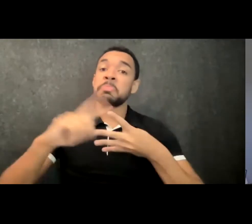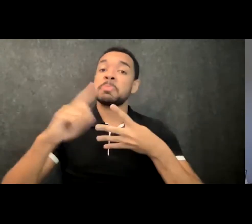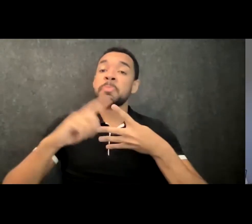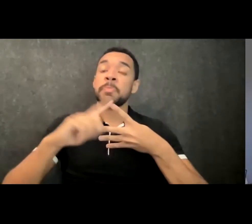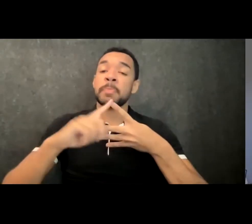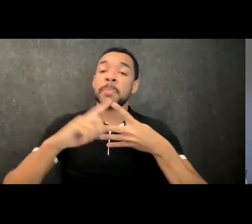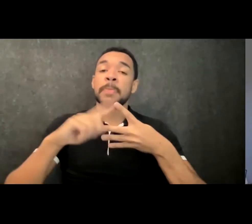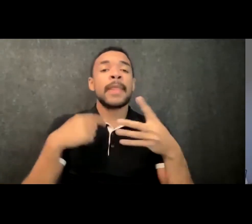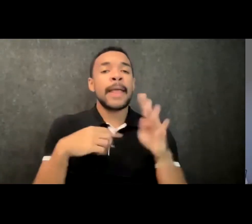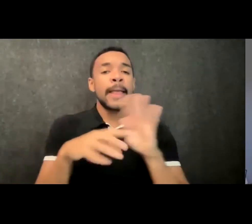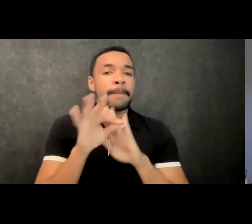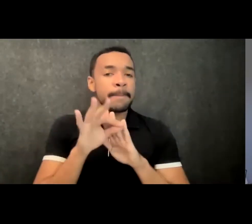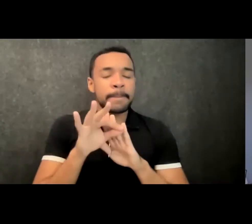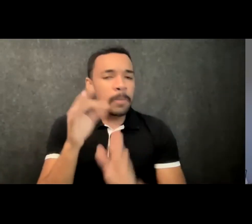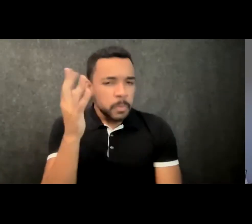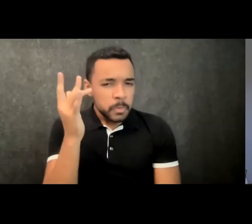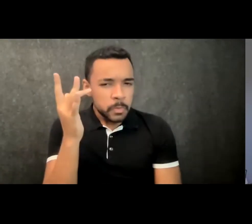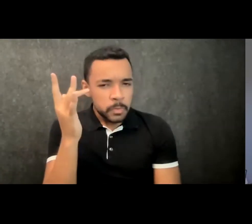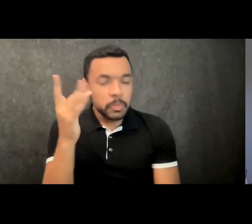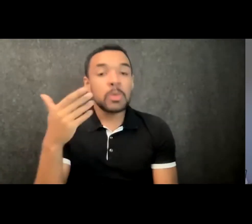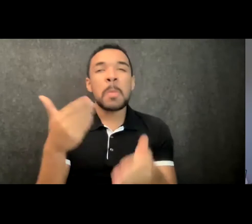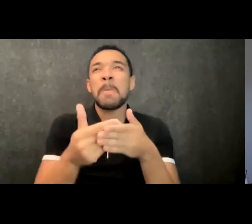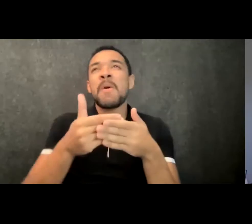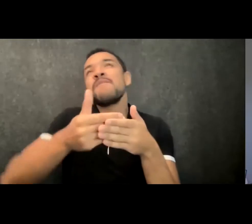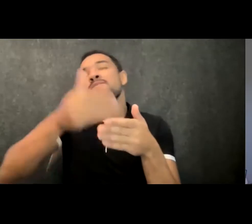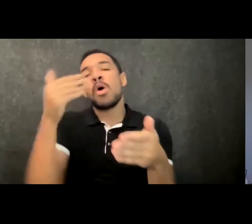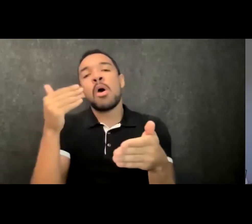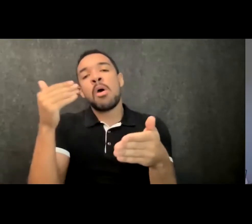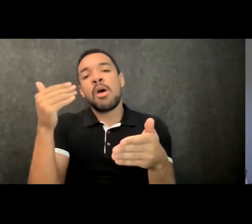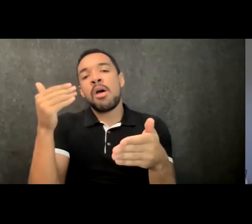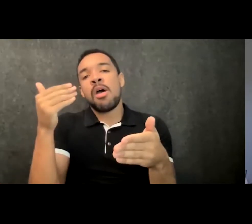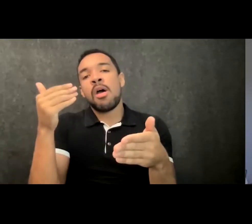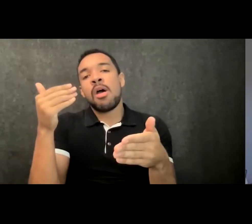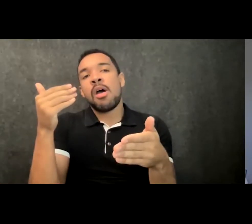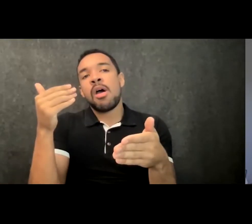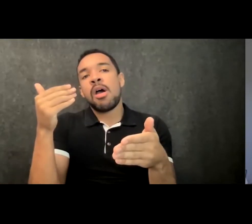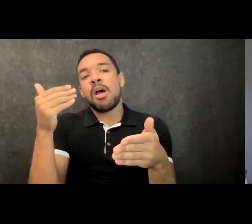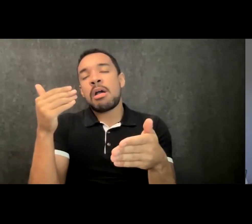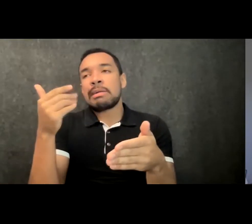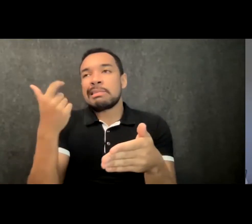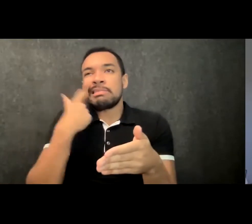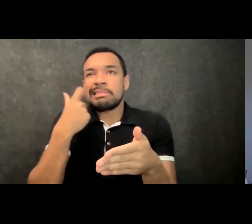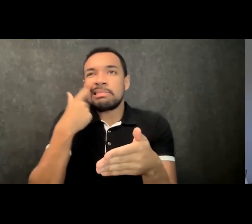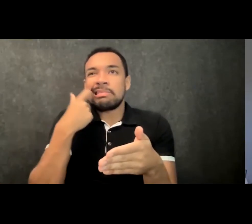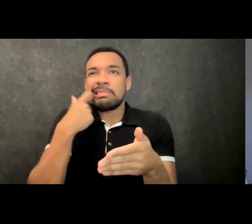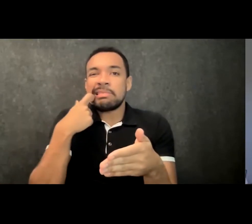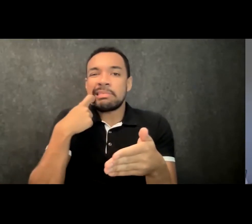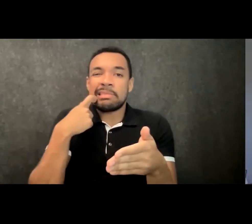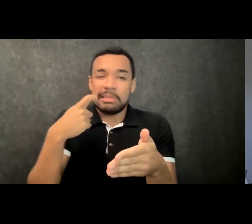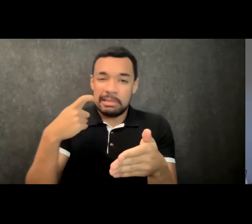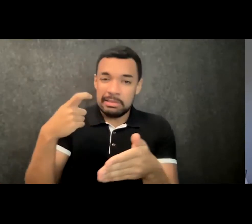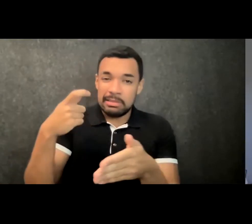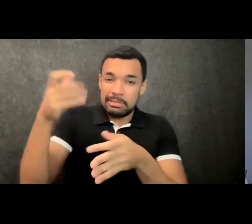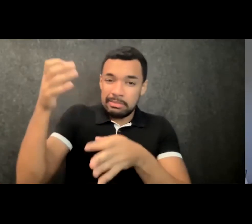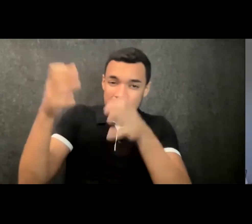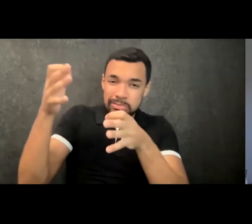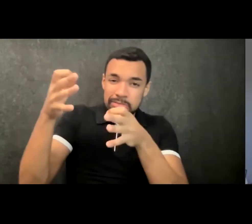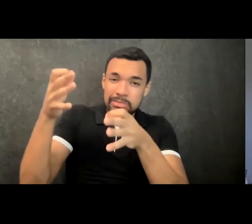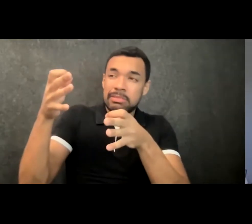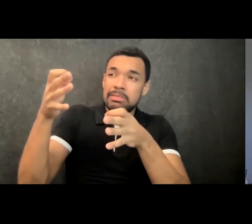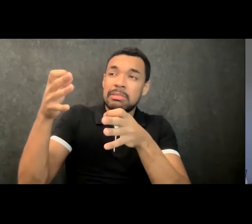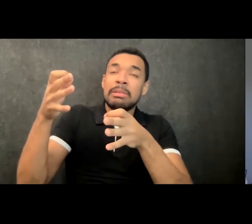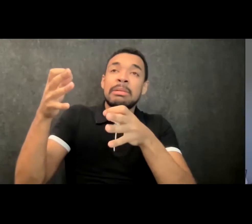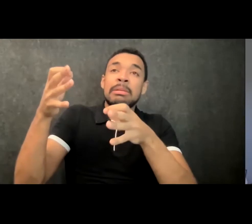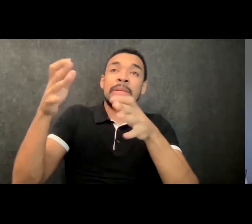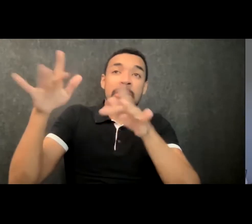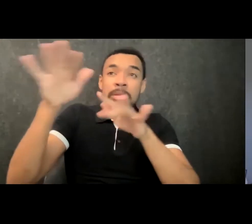I selected for this reading prior to everything that the news cycle has brought us. So